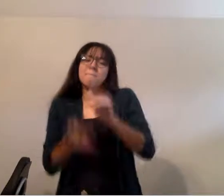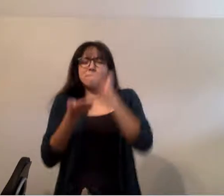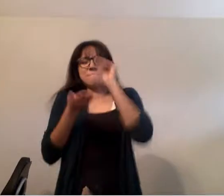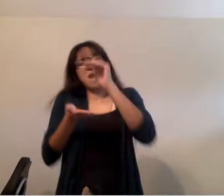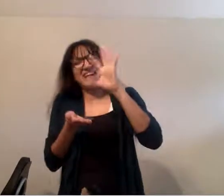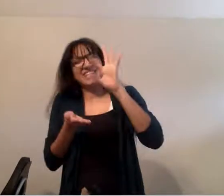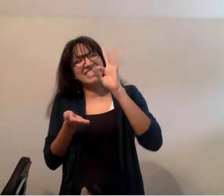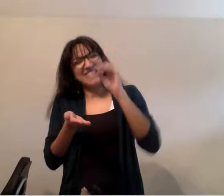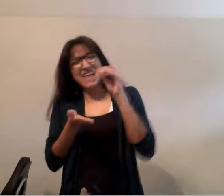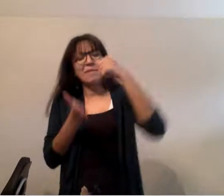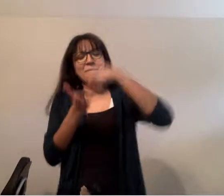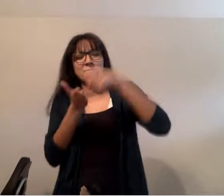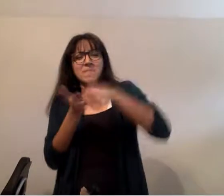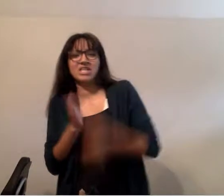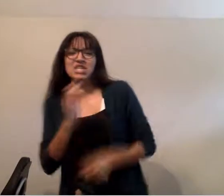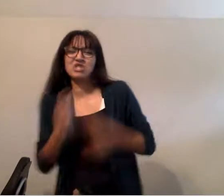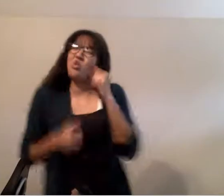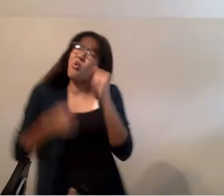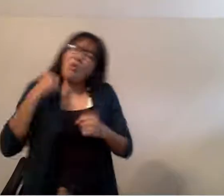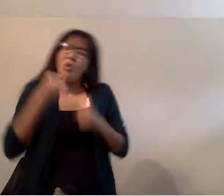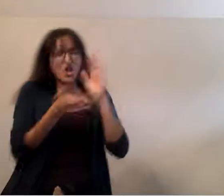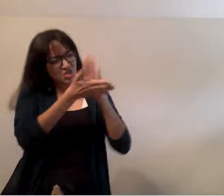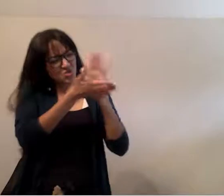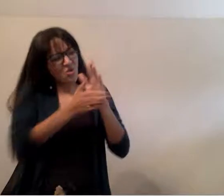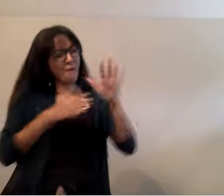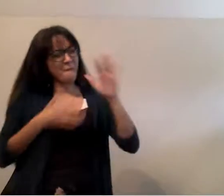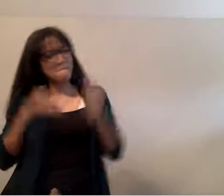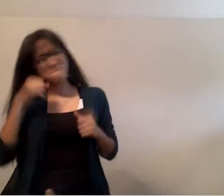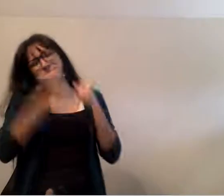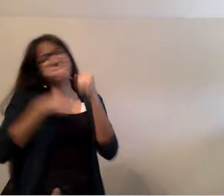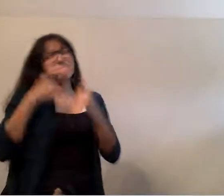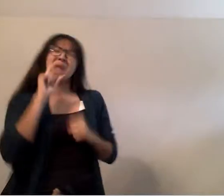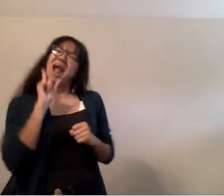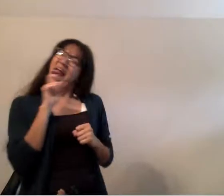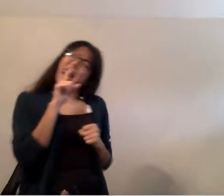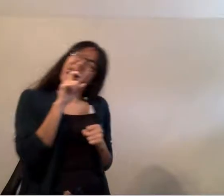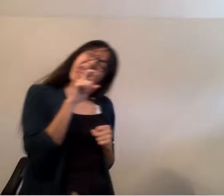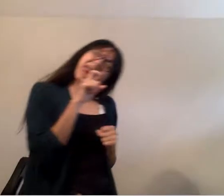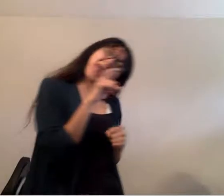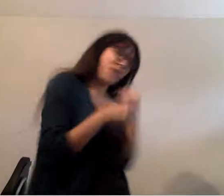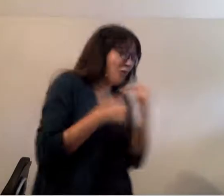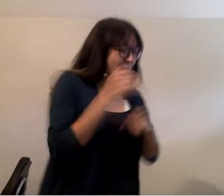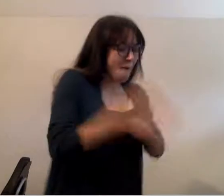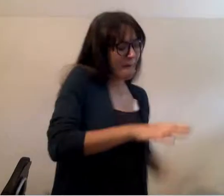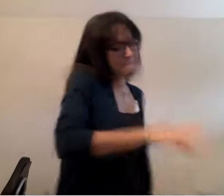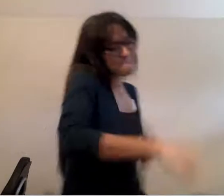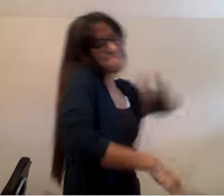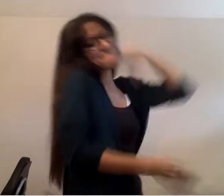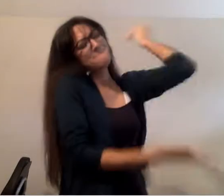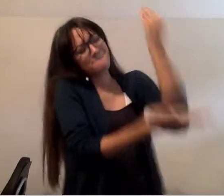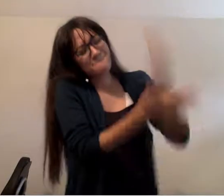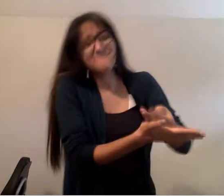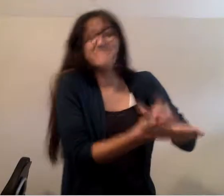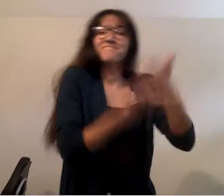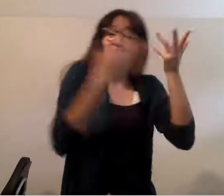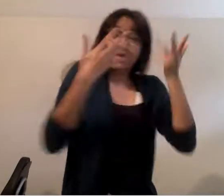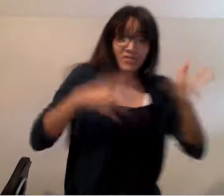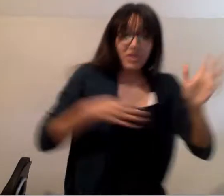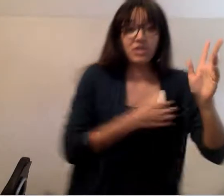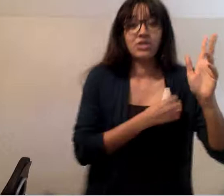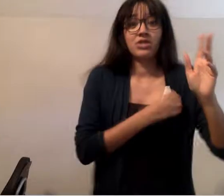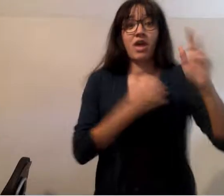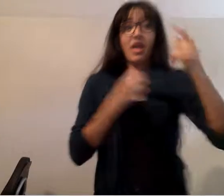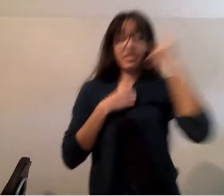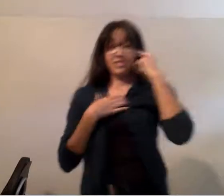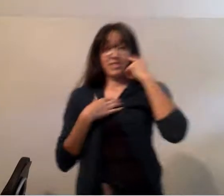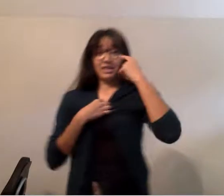Sprinted across campus, dove in slow motion, and got it in just at the deadline. I thought that was the end of everything. But a week later, I get a